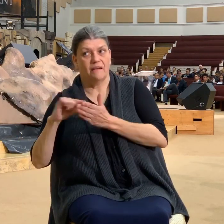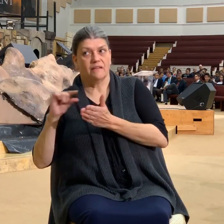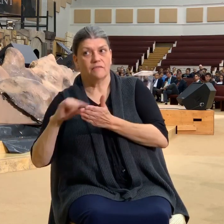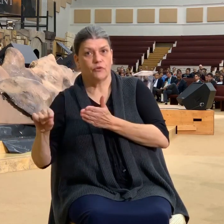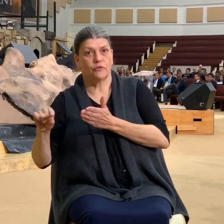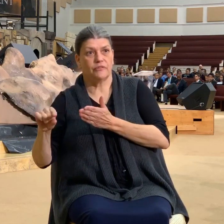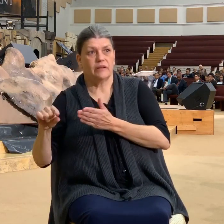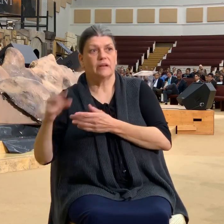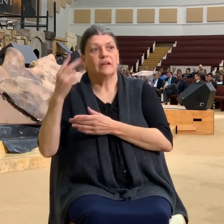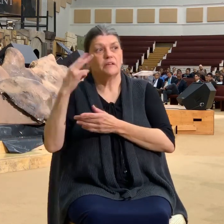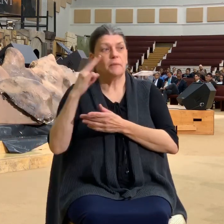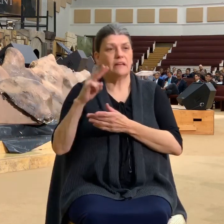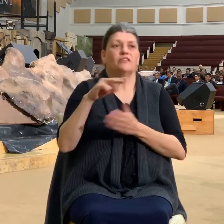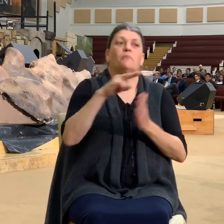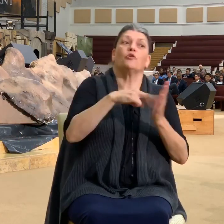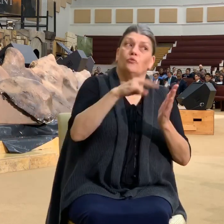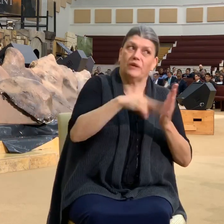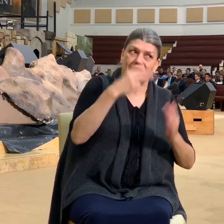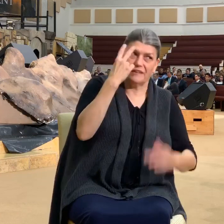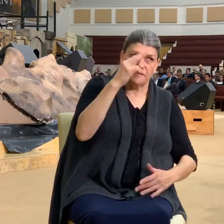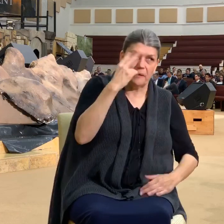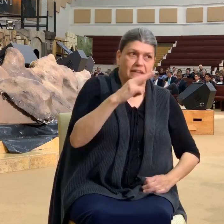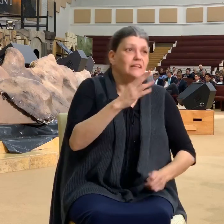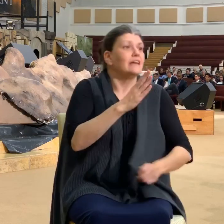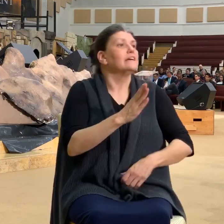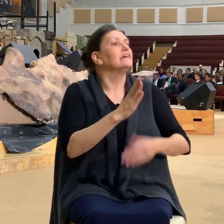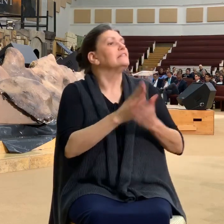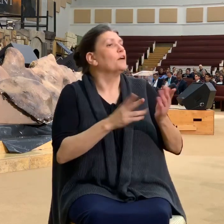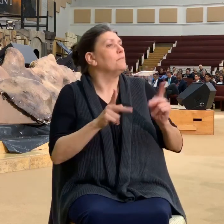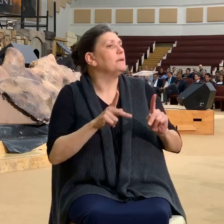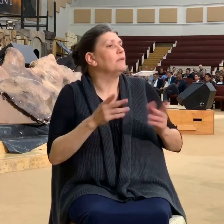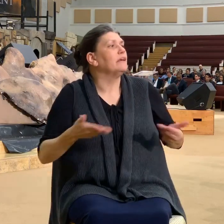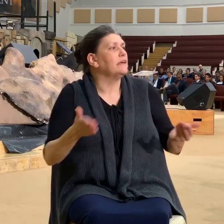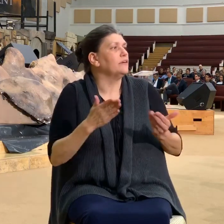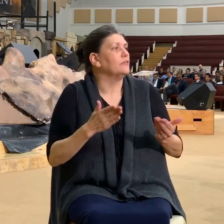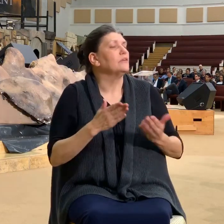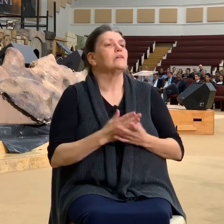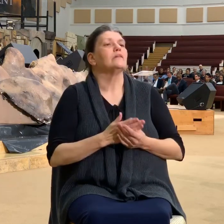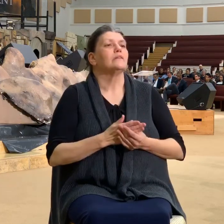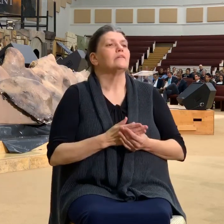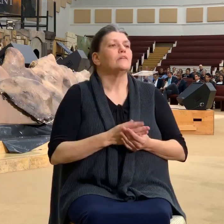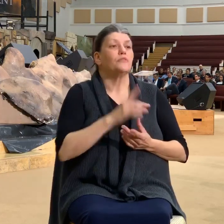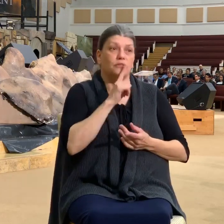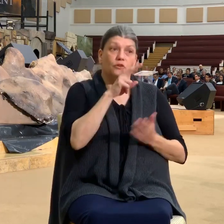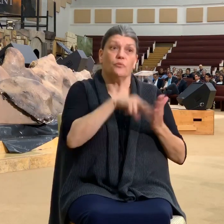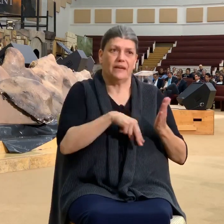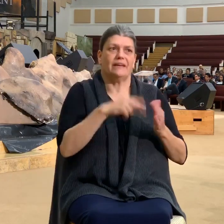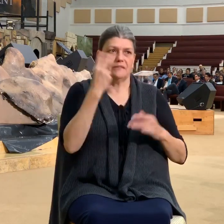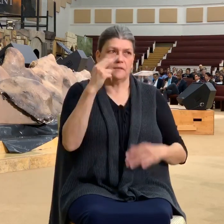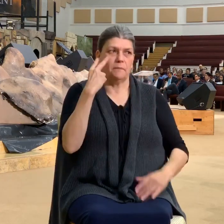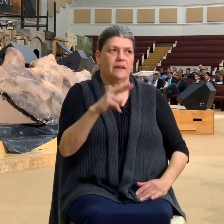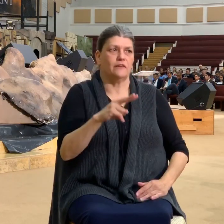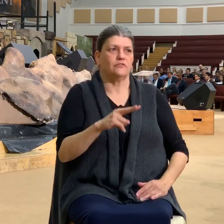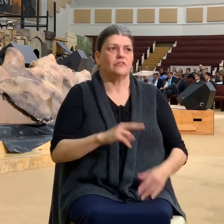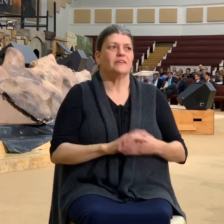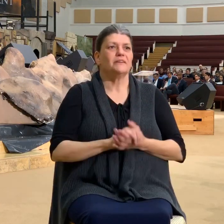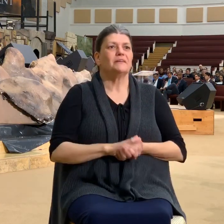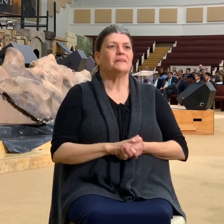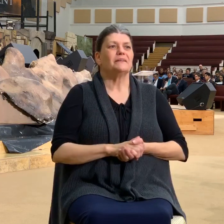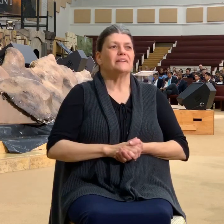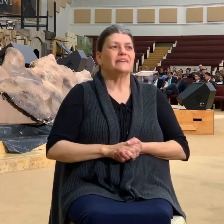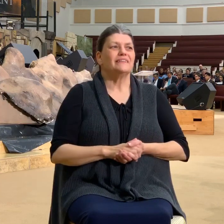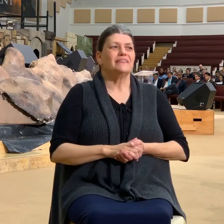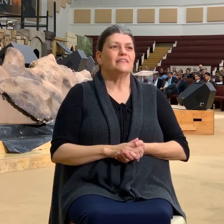I'll read it to you in Spanish. There are some of you that understand Spanish, but then I'm going to interpret it. Verse number 15 in Spanish says,